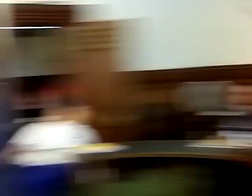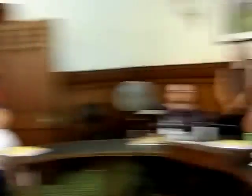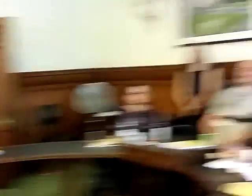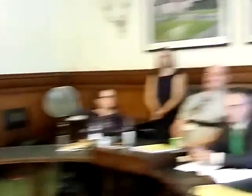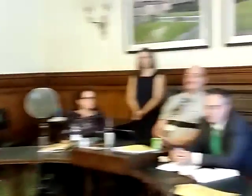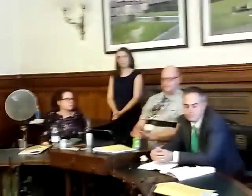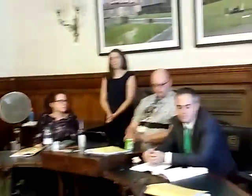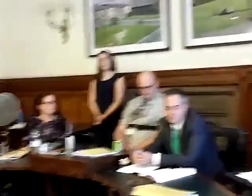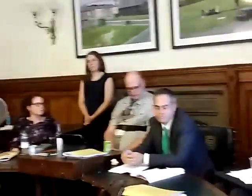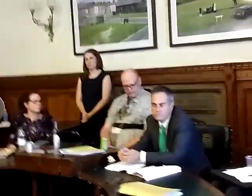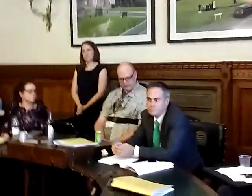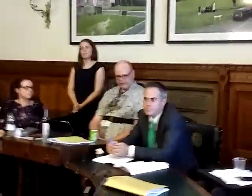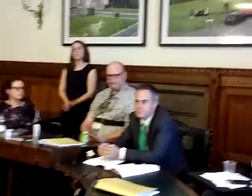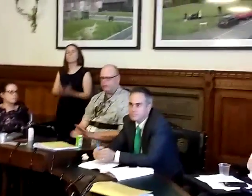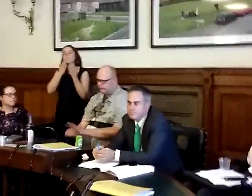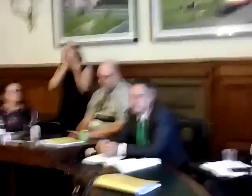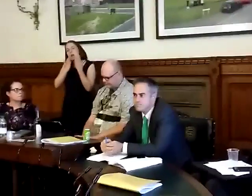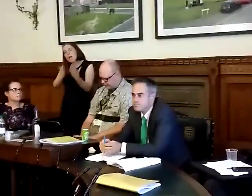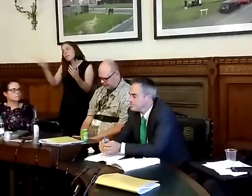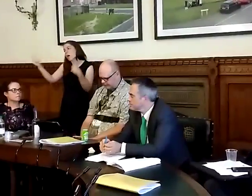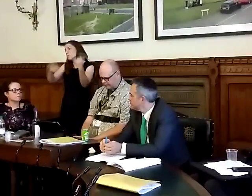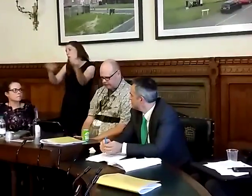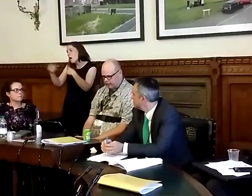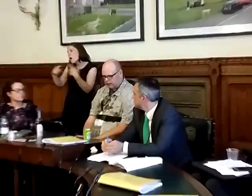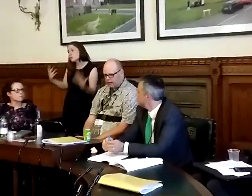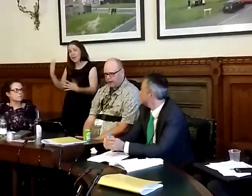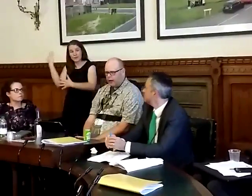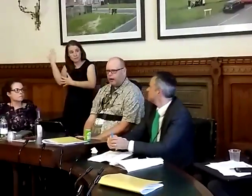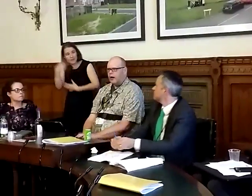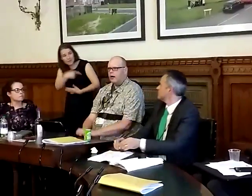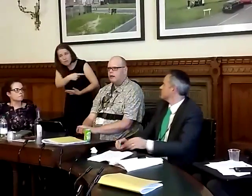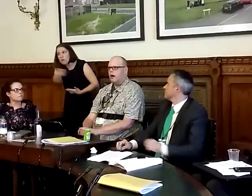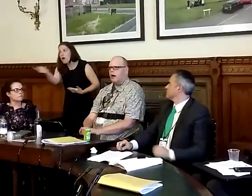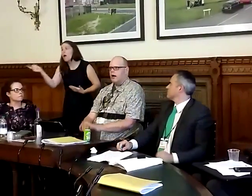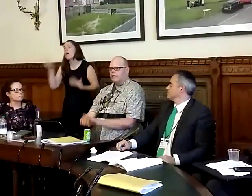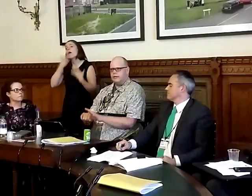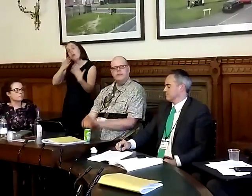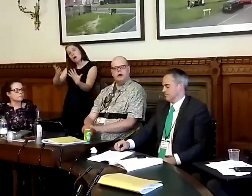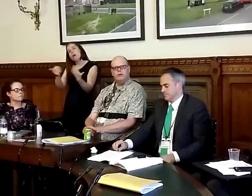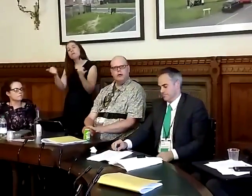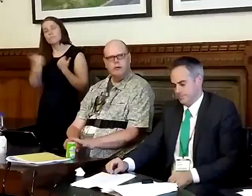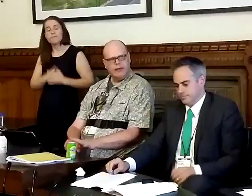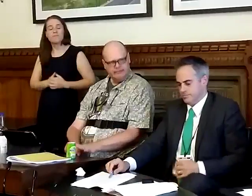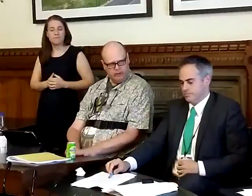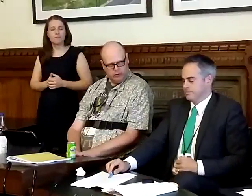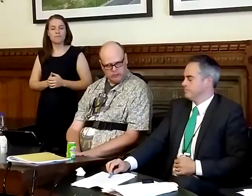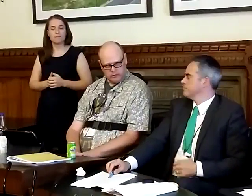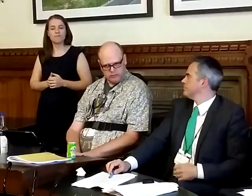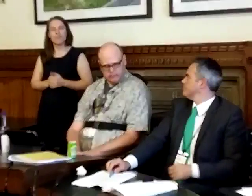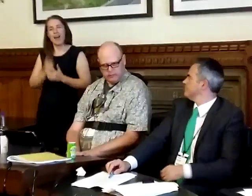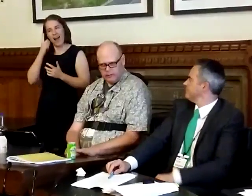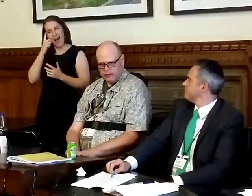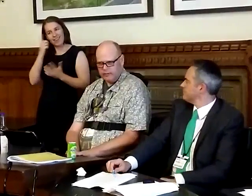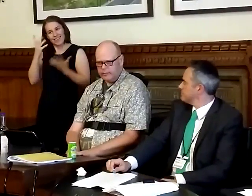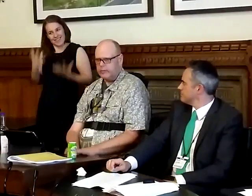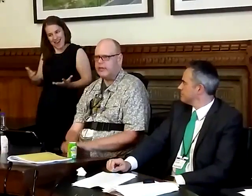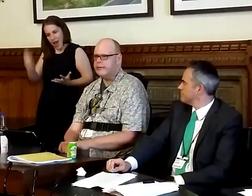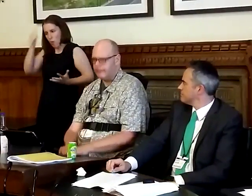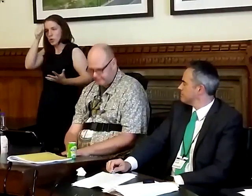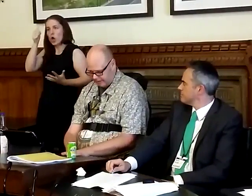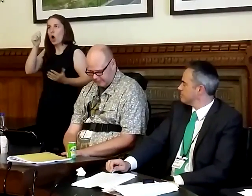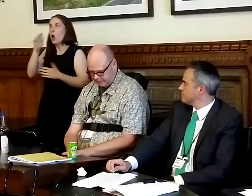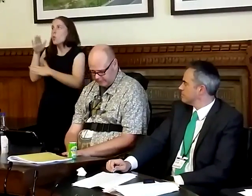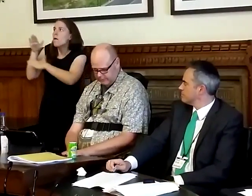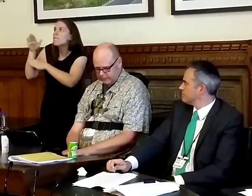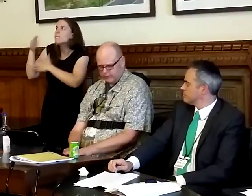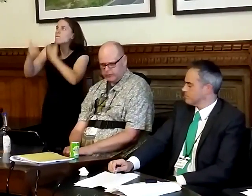Okay, I'd like to thank everyone for coming today, for all the speakers. I think we've got a way forward, that